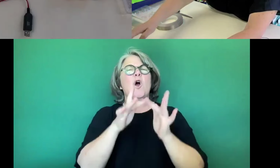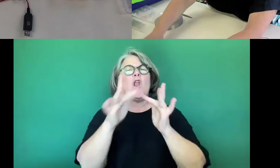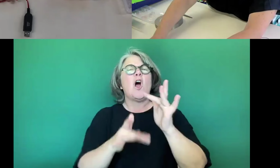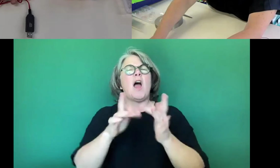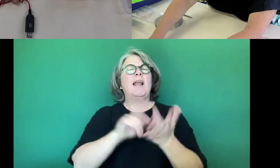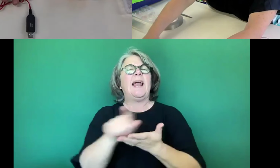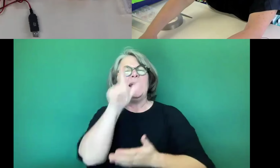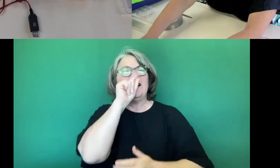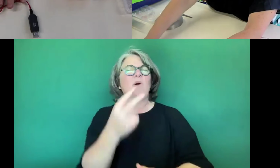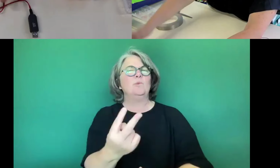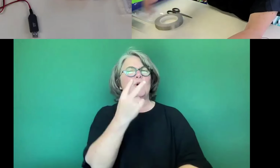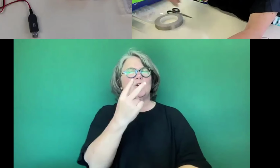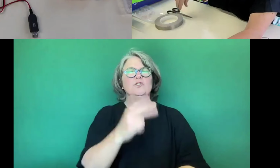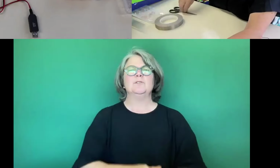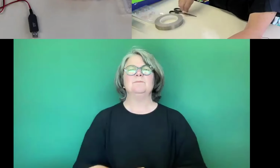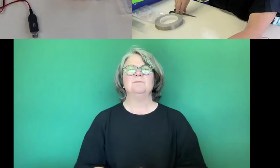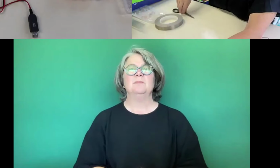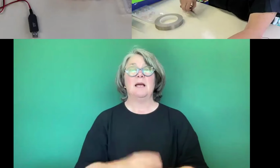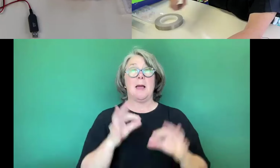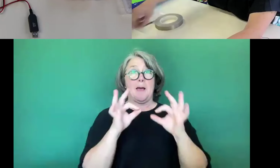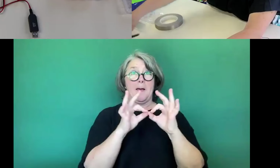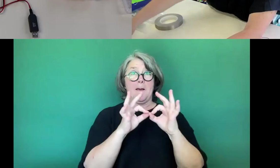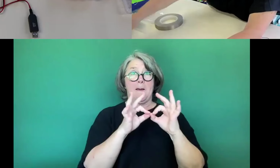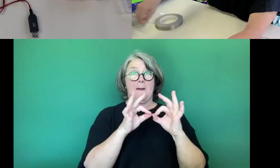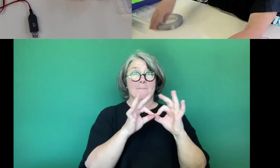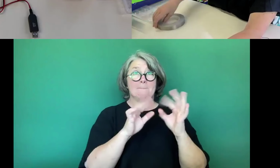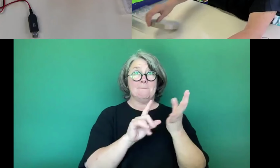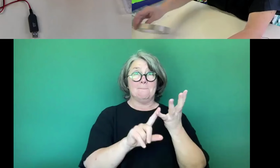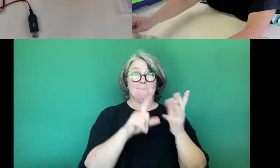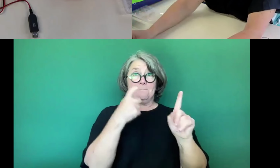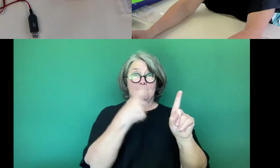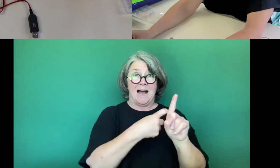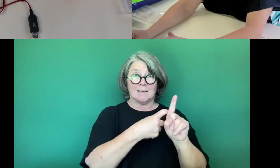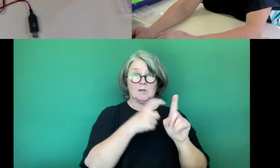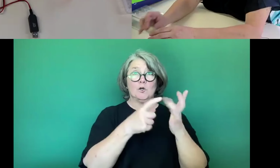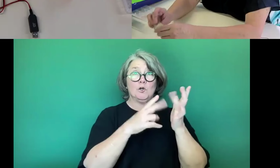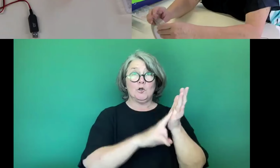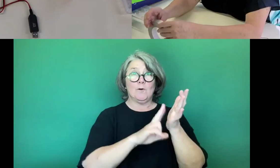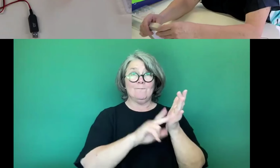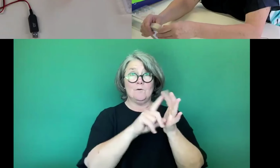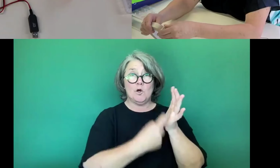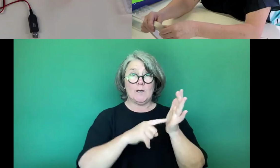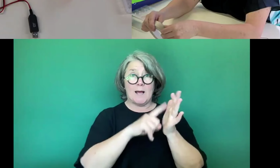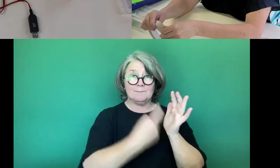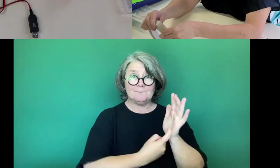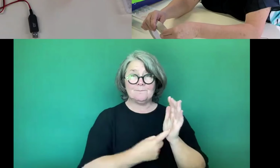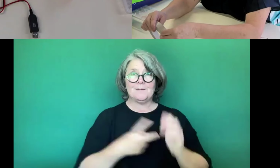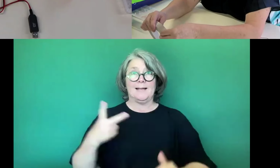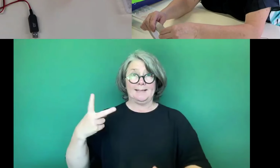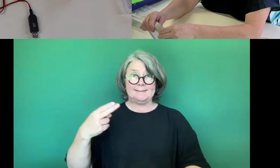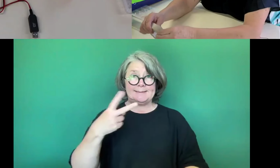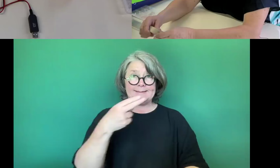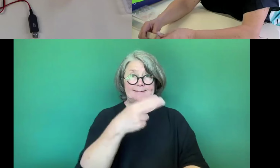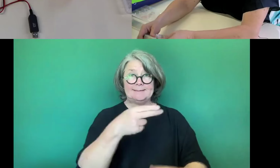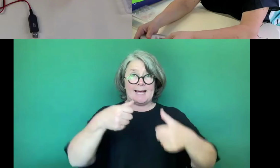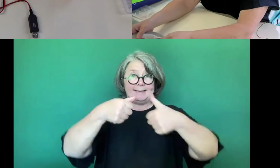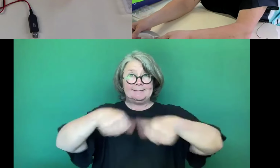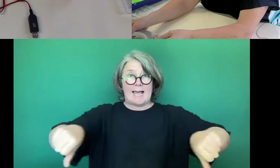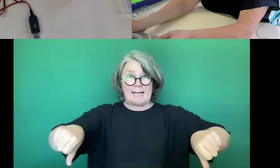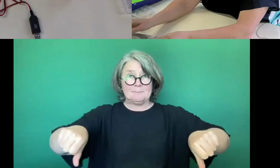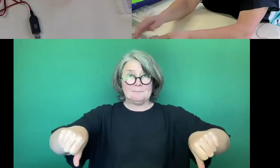We have our buck converter. We need scissors. We need tape. The tape that we hopefully